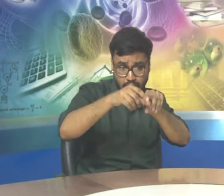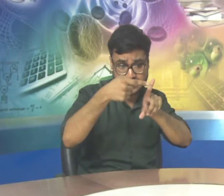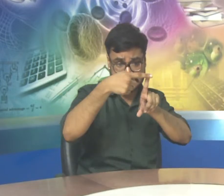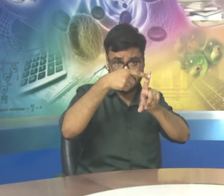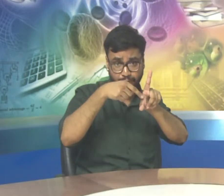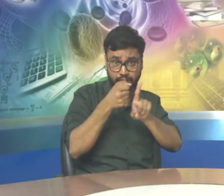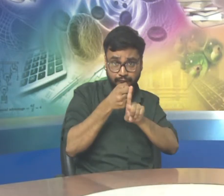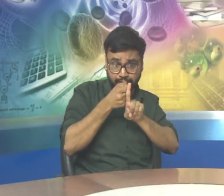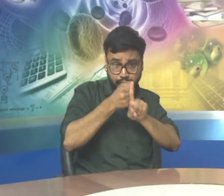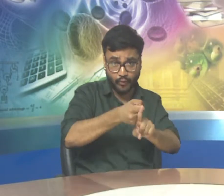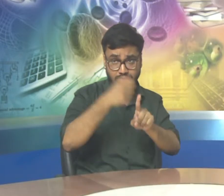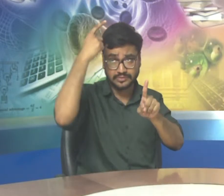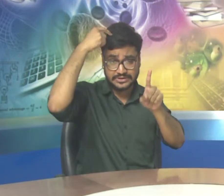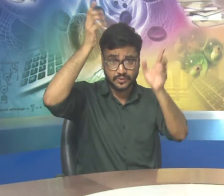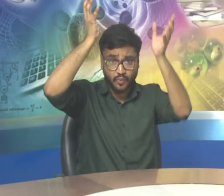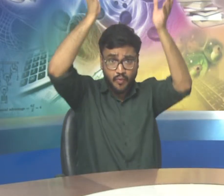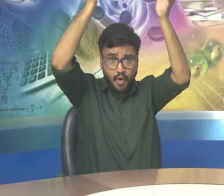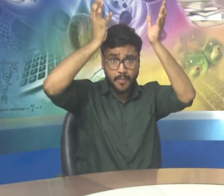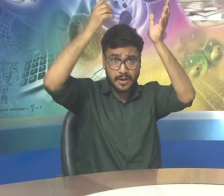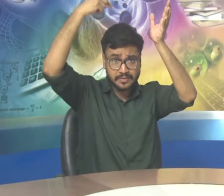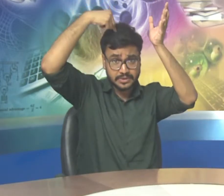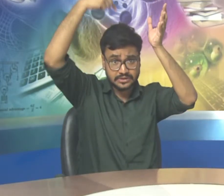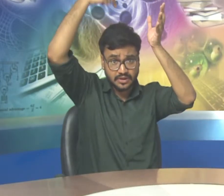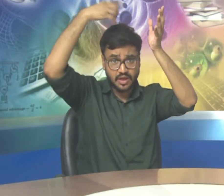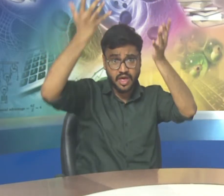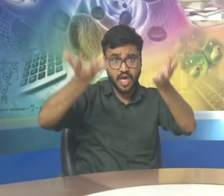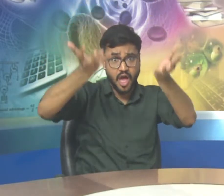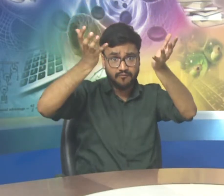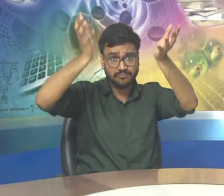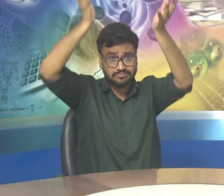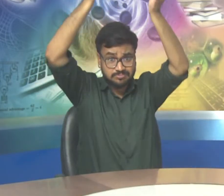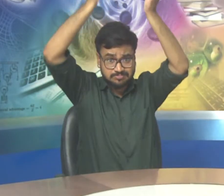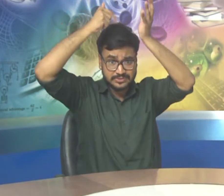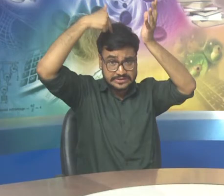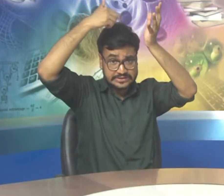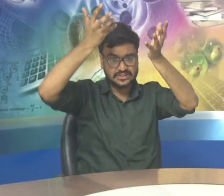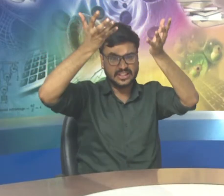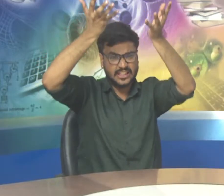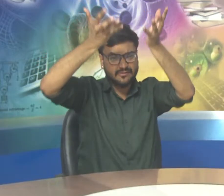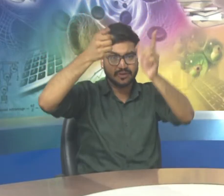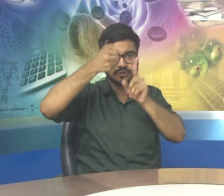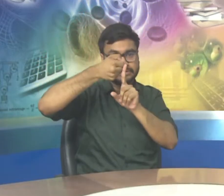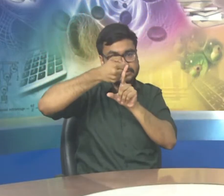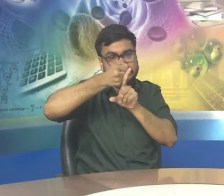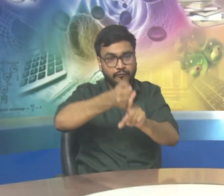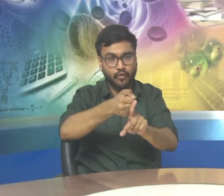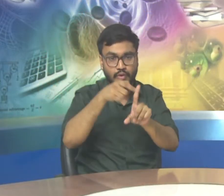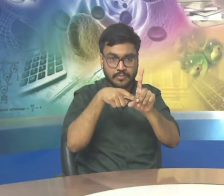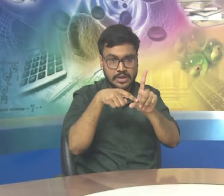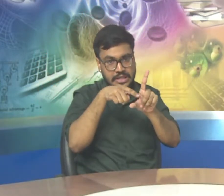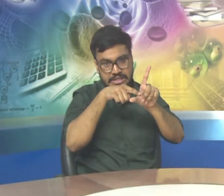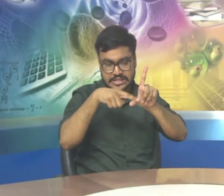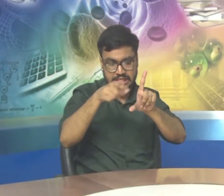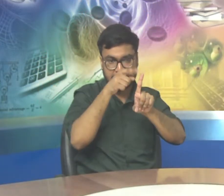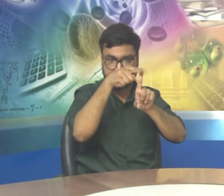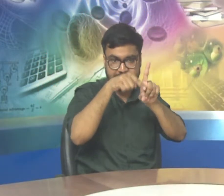horizontally while holding a heavy suitcase, then the displacement has